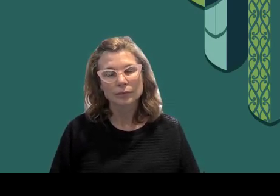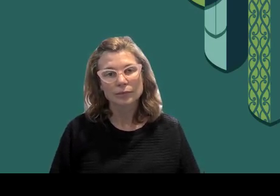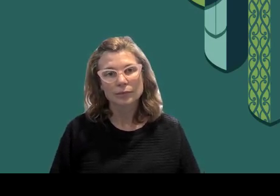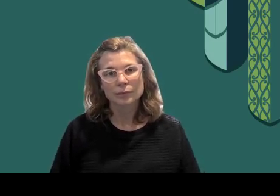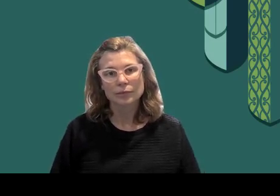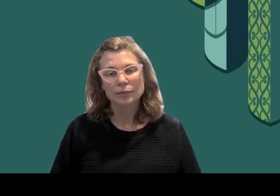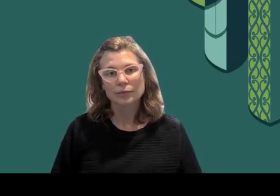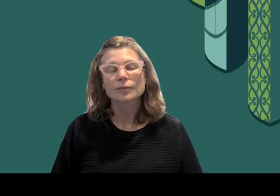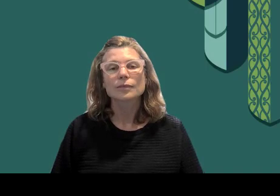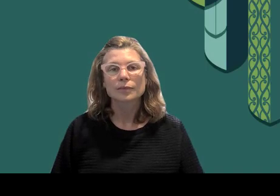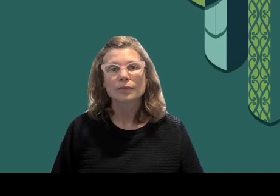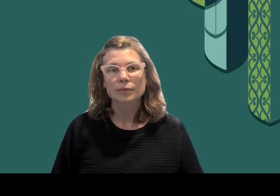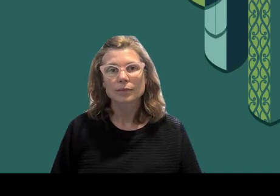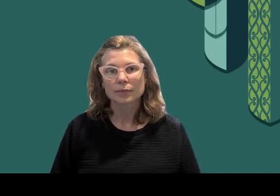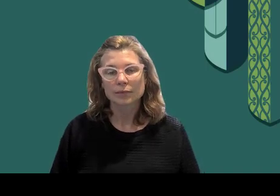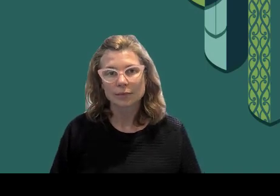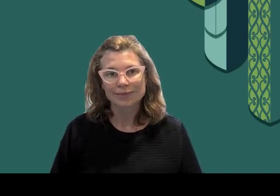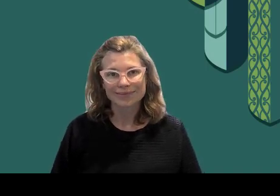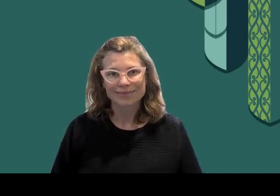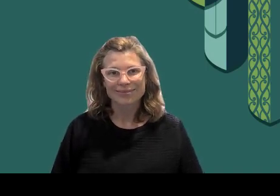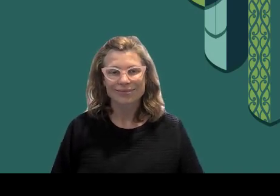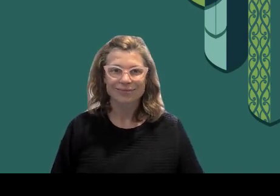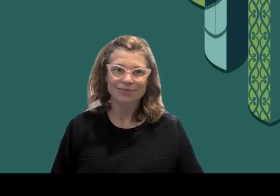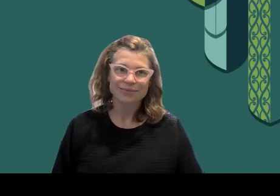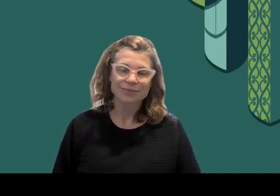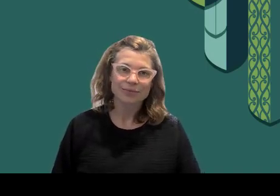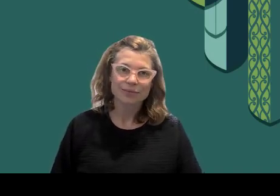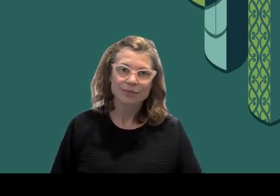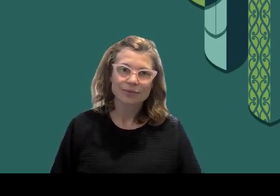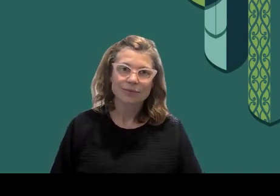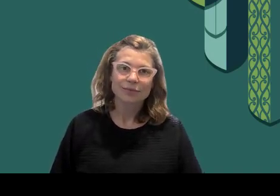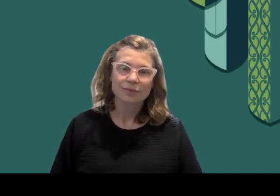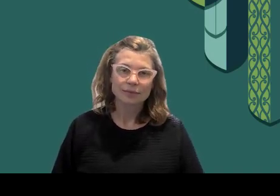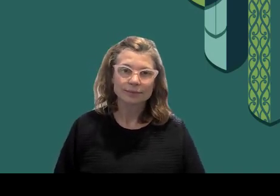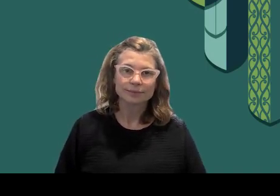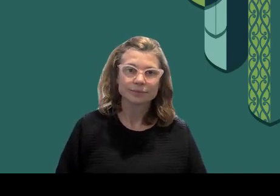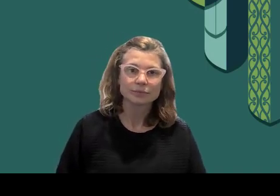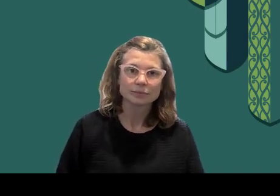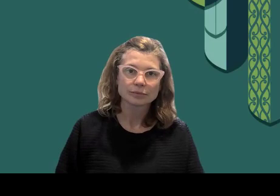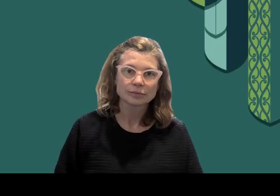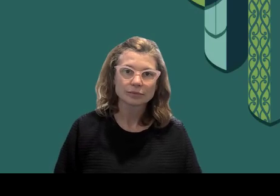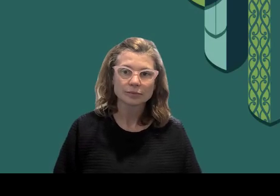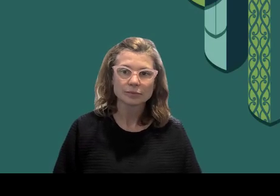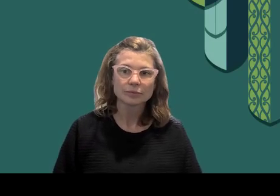my team know that, and know that I'm not going to deliver it in a,